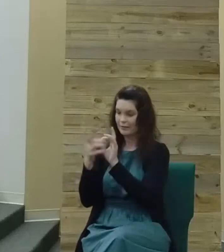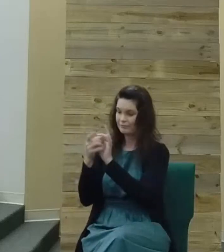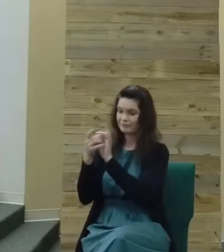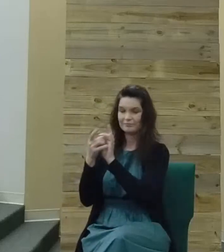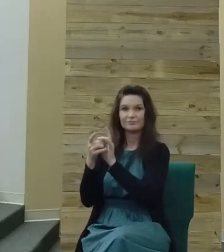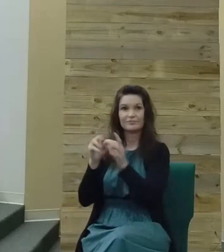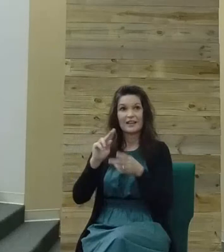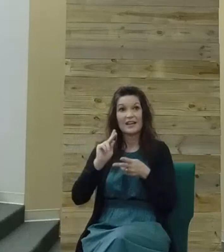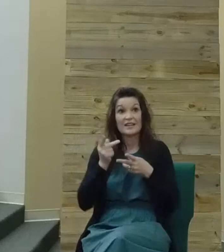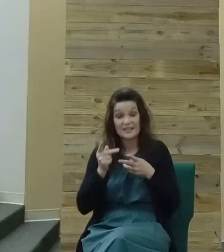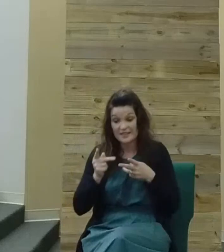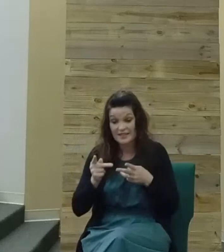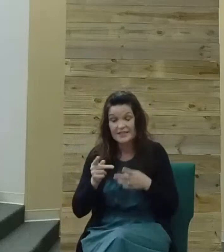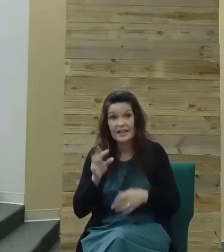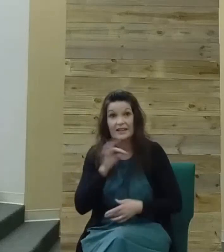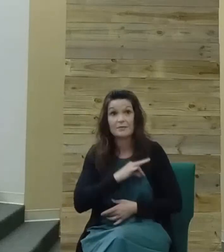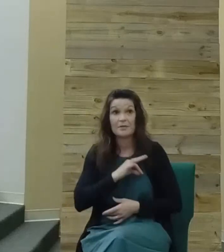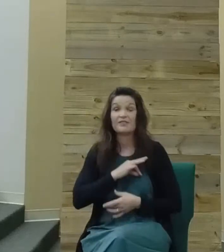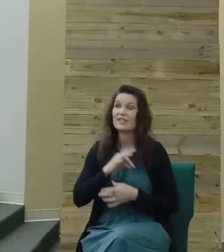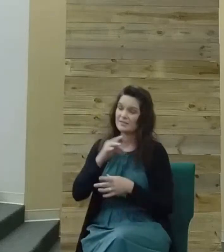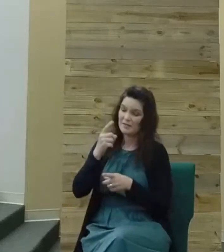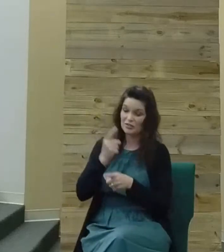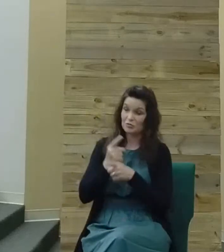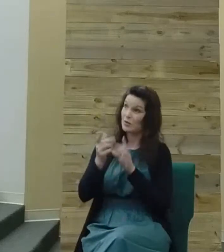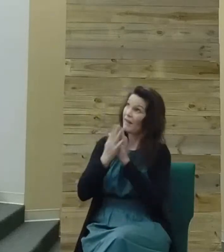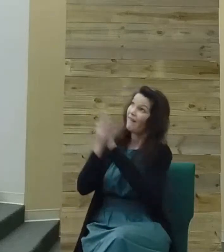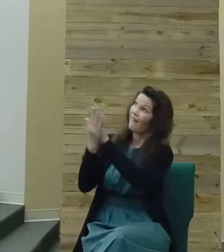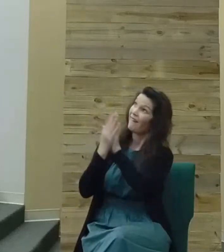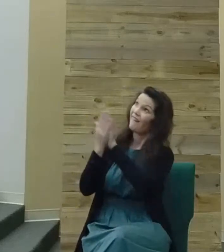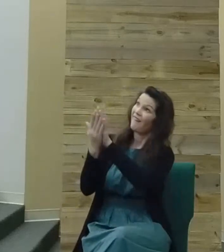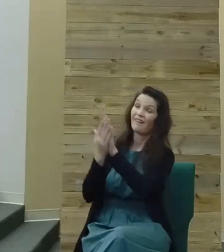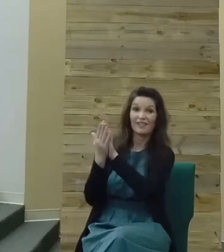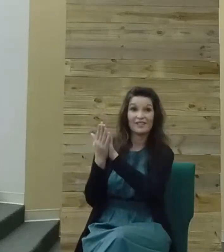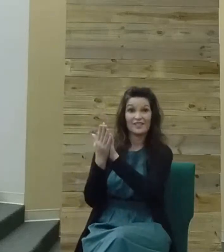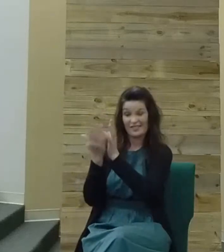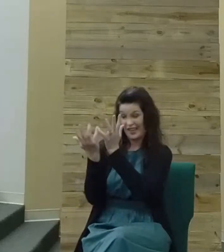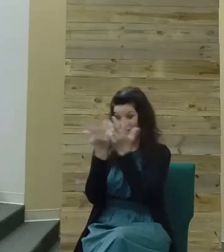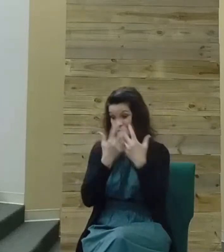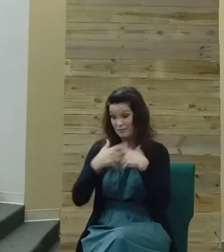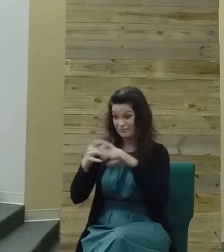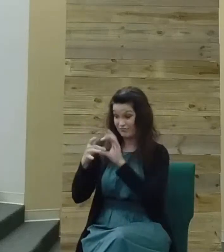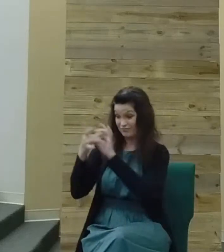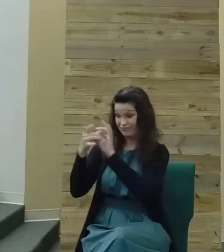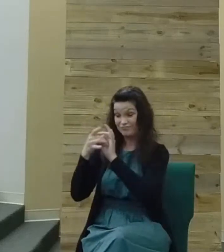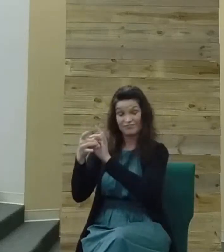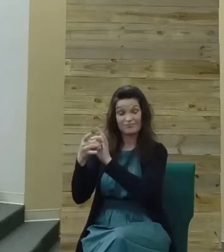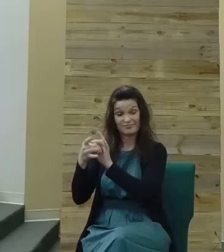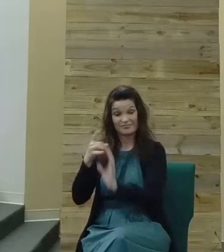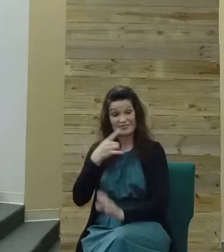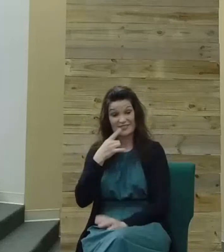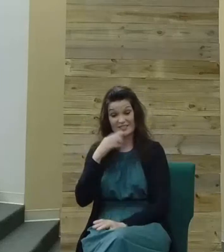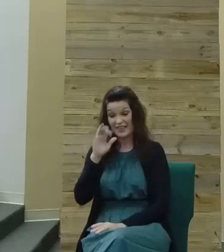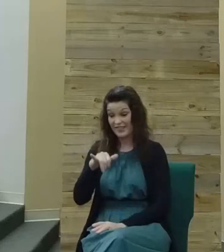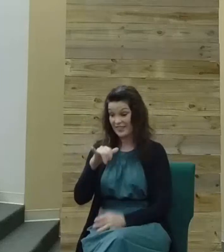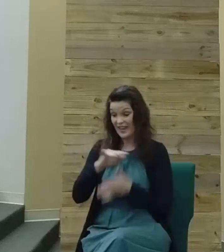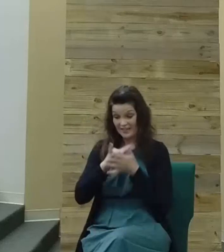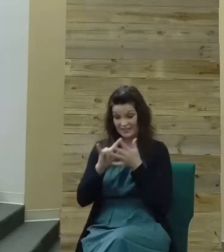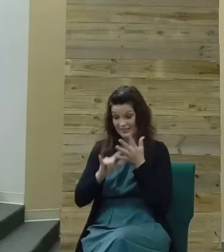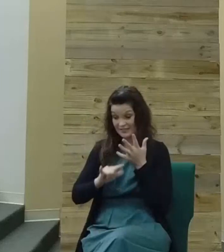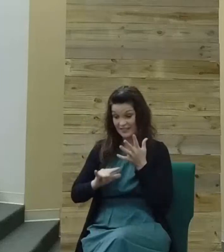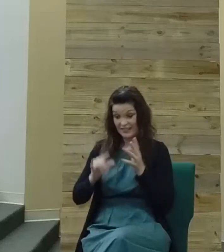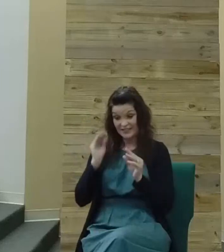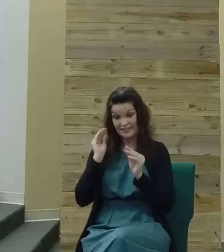himself. Second benefit, he makes you right with himself. After all, that's what reconciliation is, right? We said that's